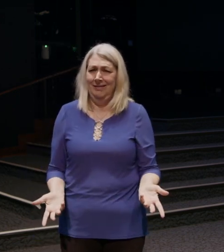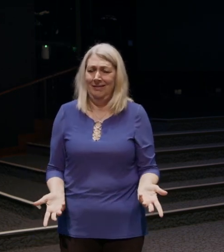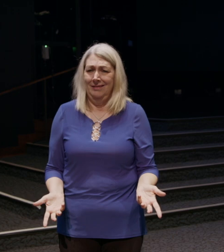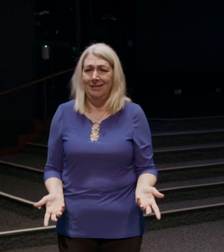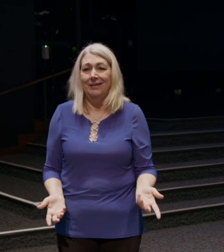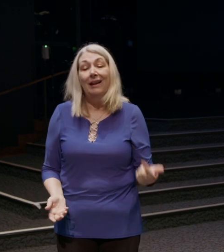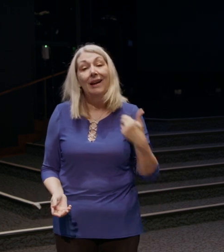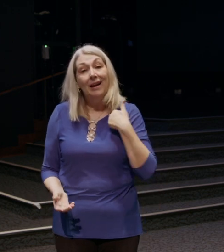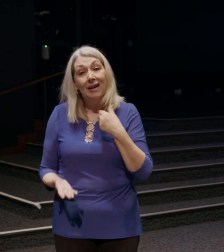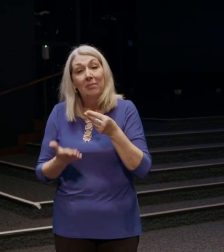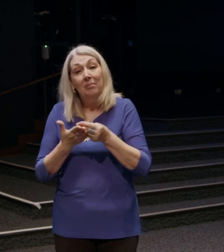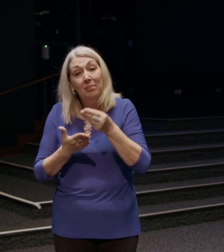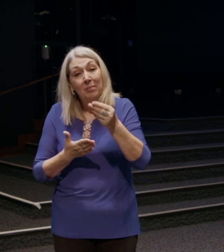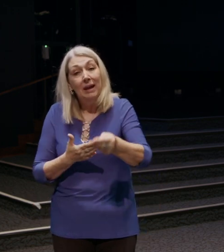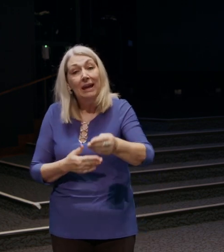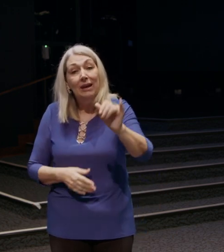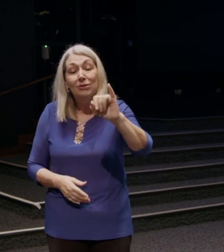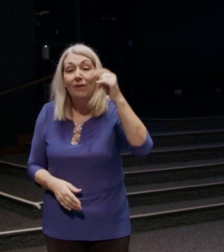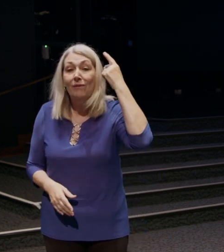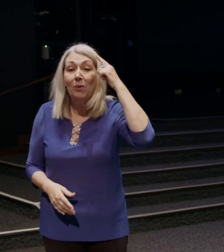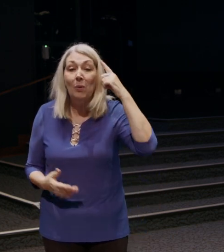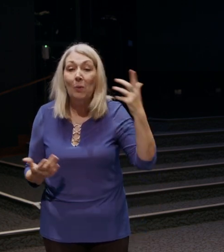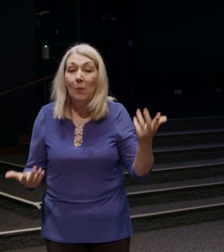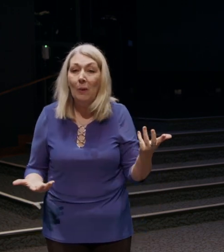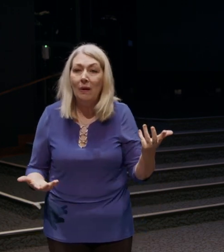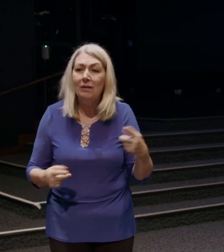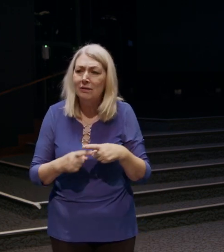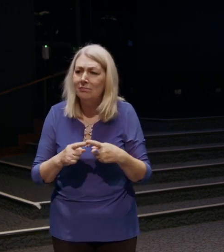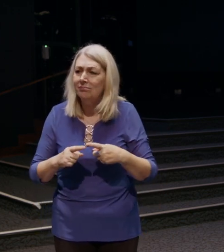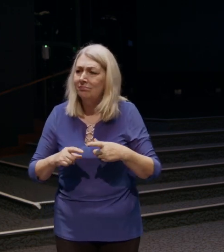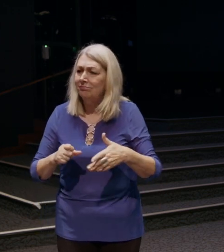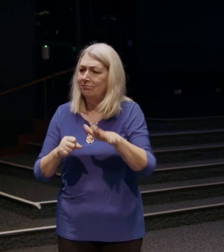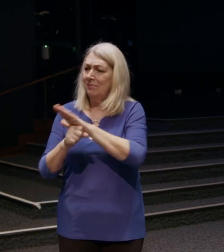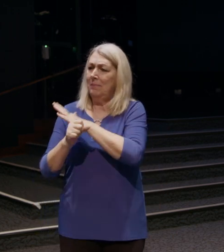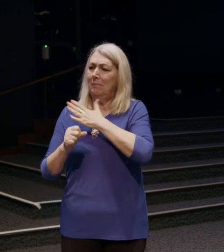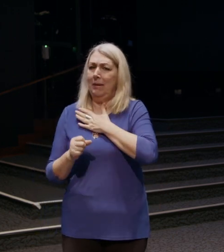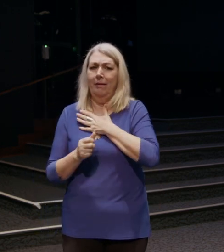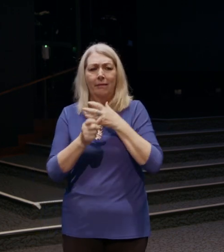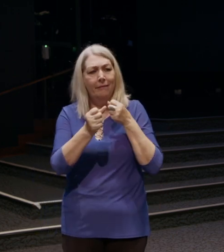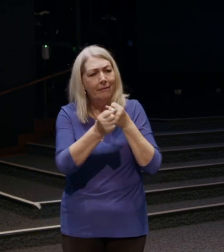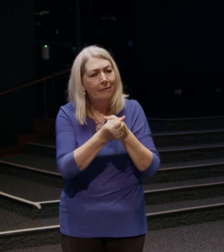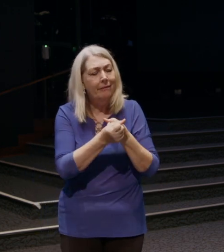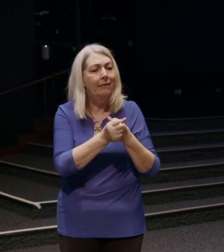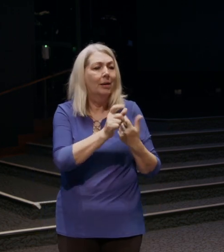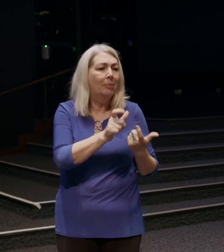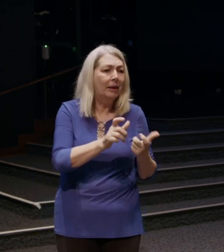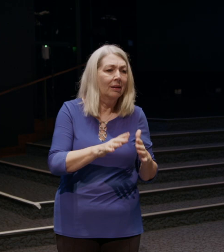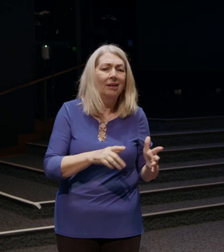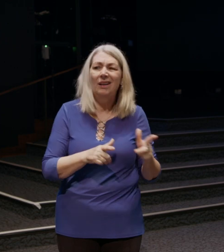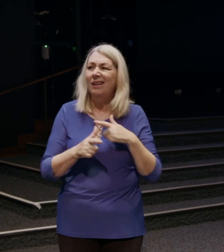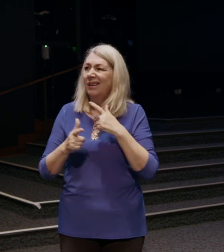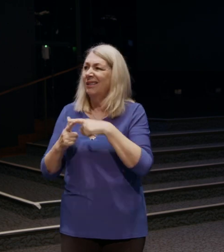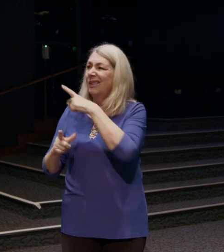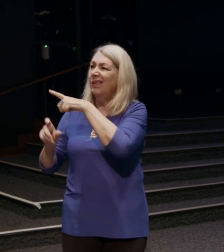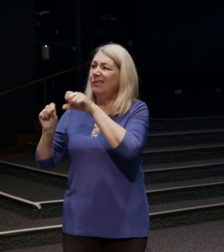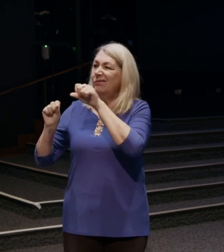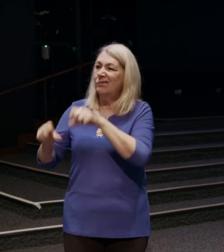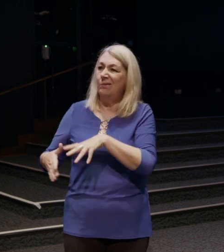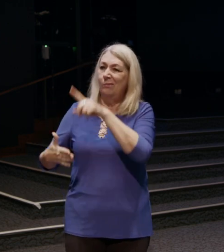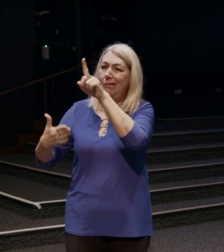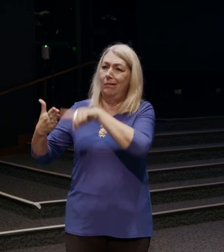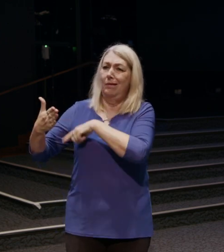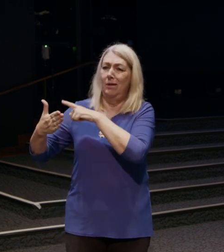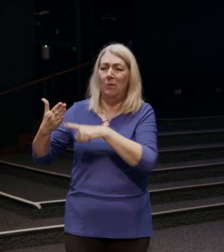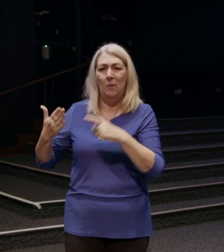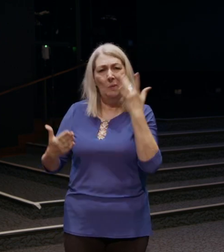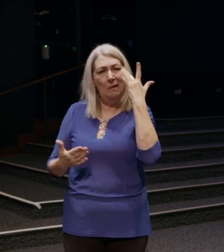I bought insurance to cover my mistakes. Then I got dropped for making mistakes. Did